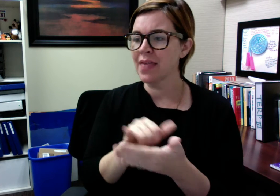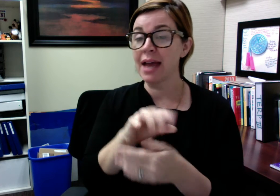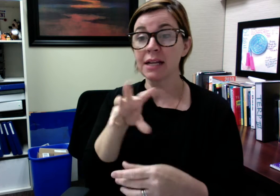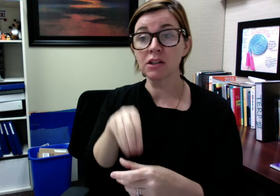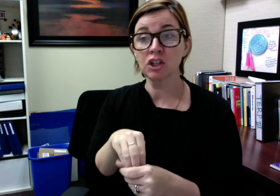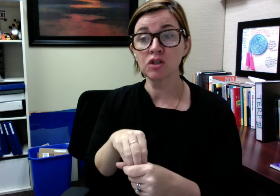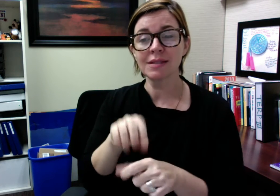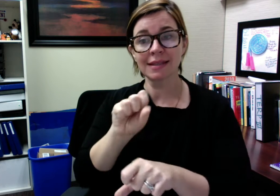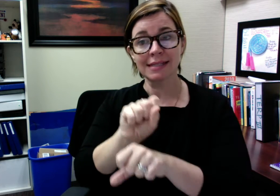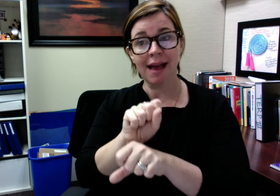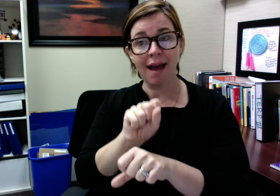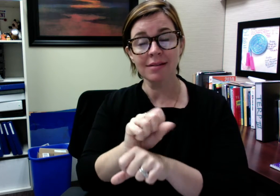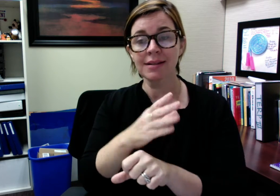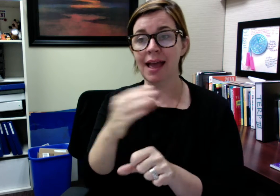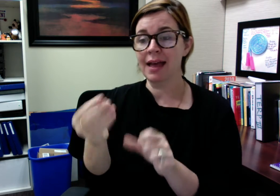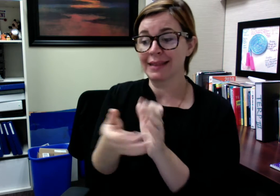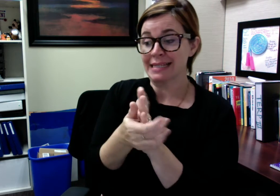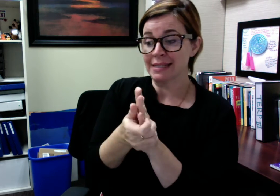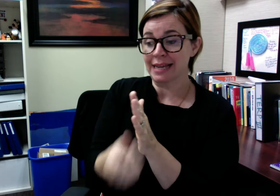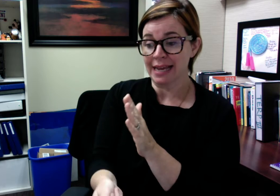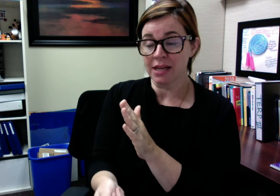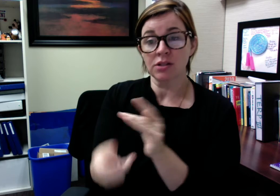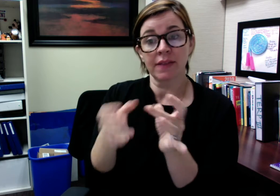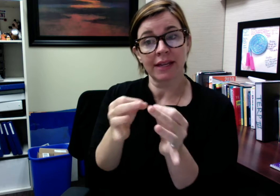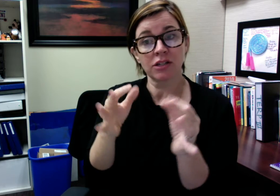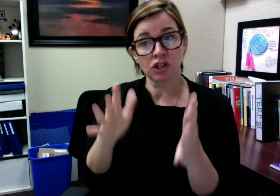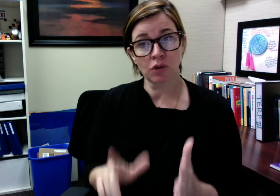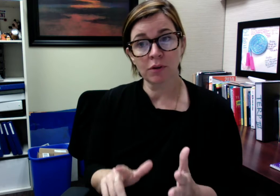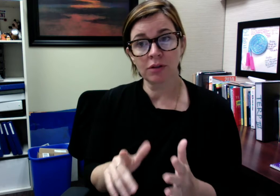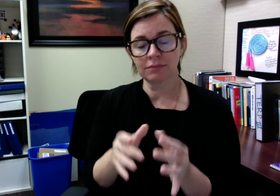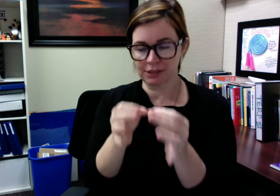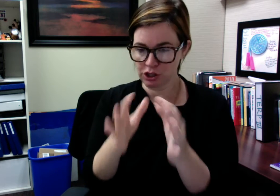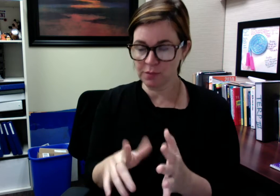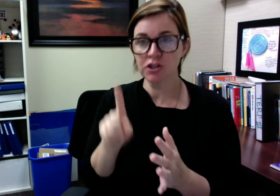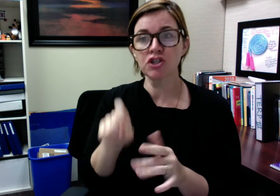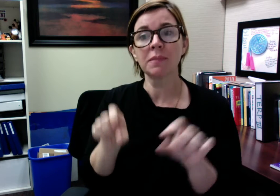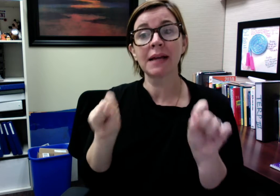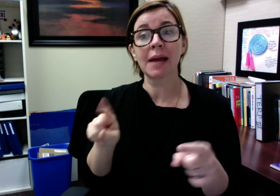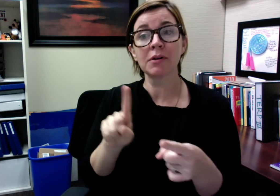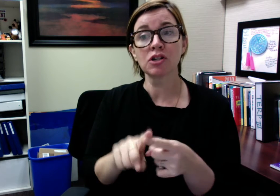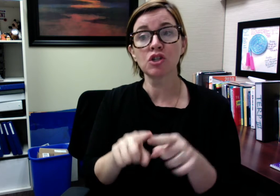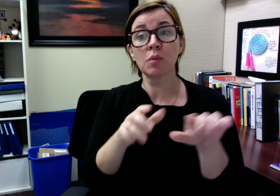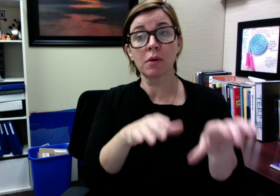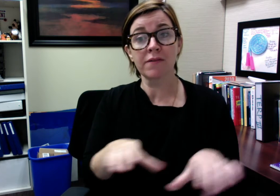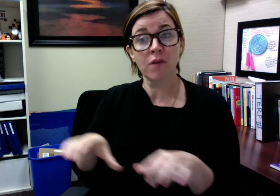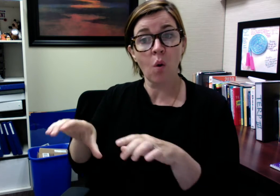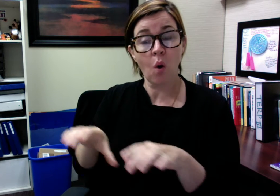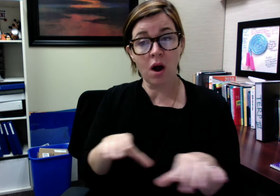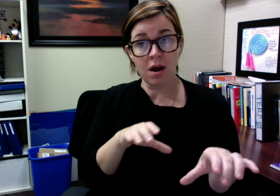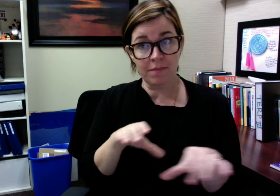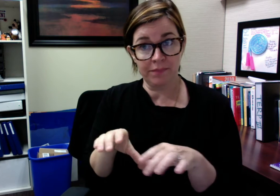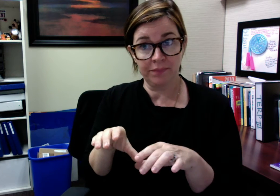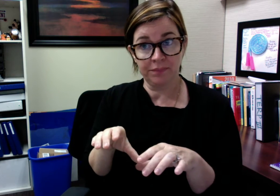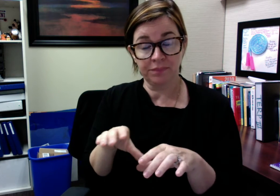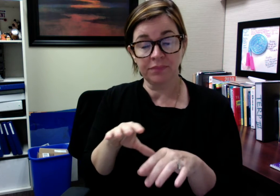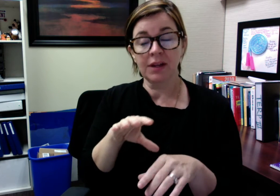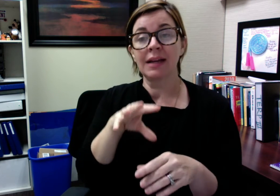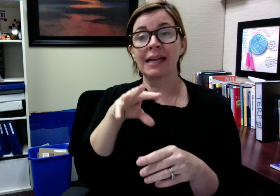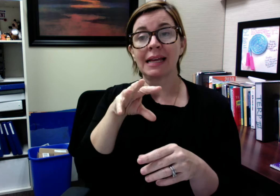skills the interpreter should be able to perform in the course of fulfilling the